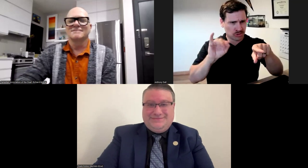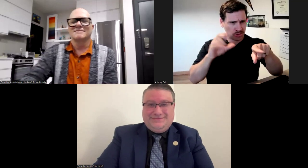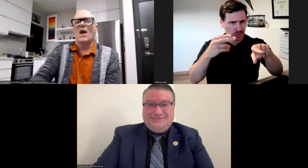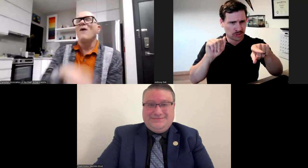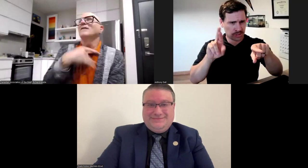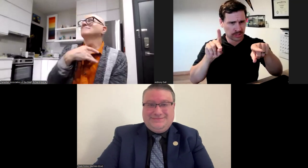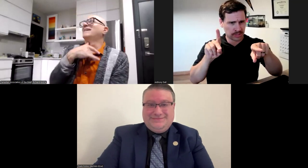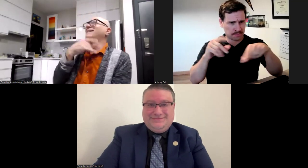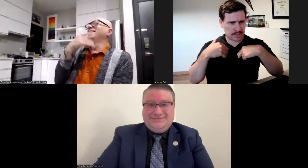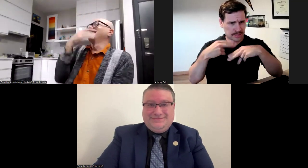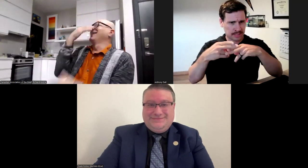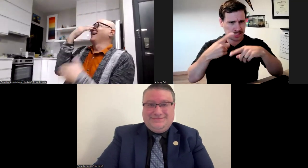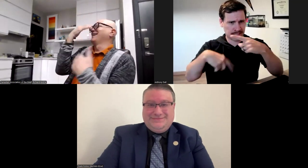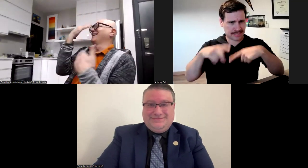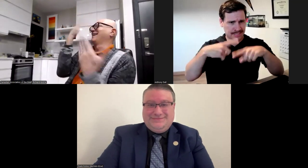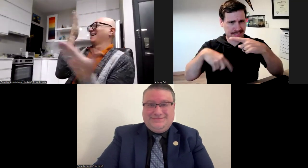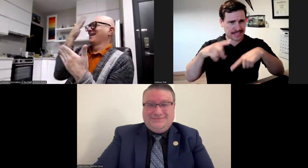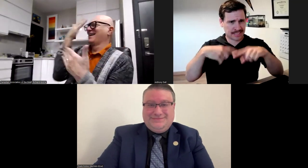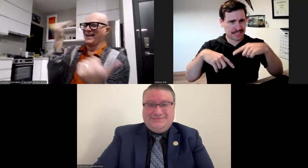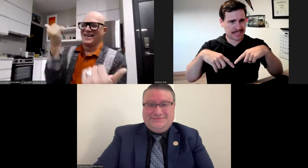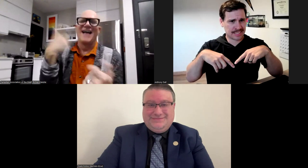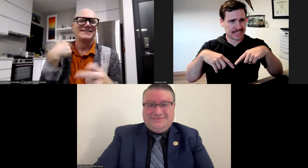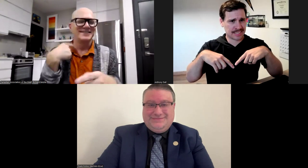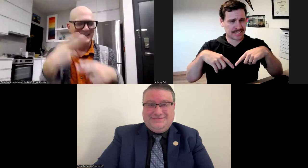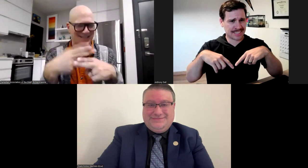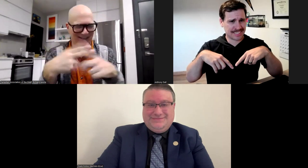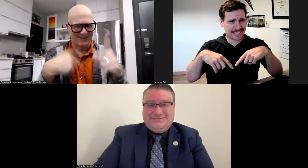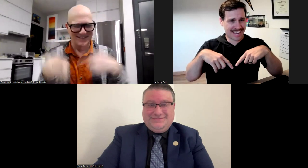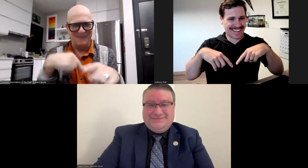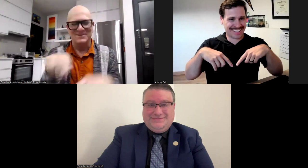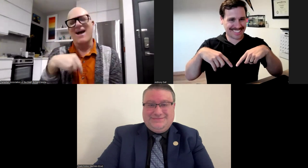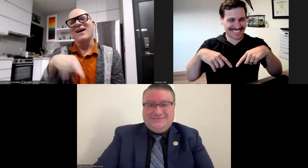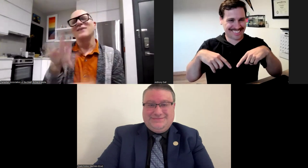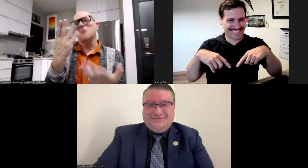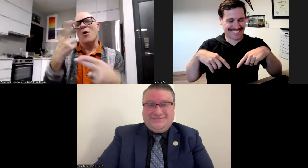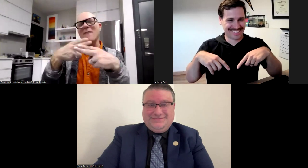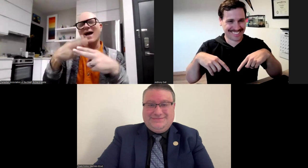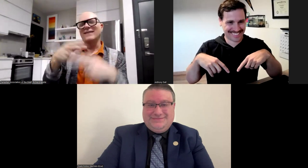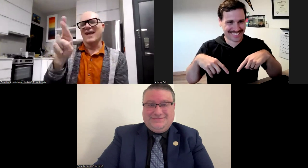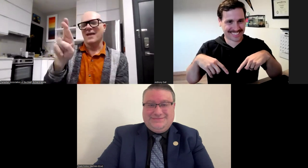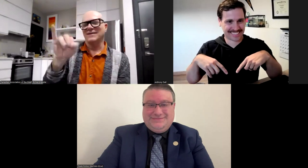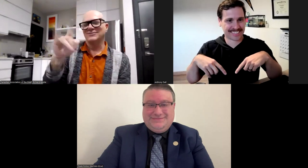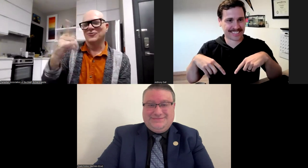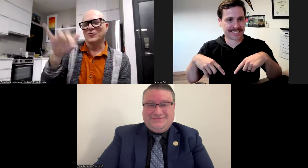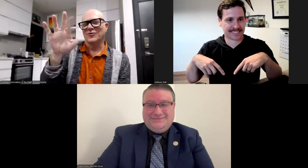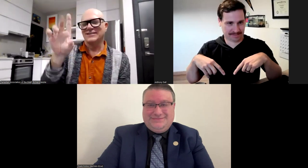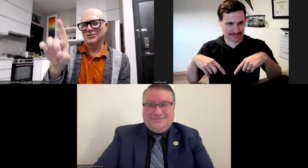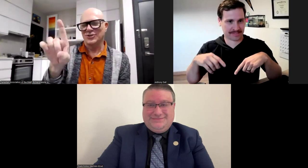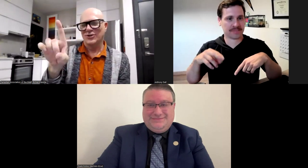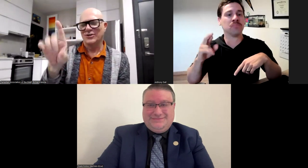introducing yourself with a name sign. Richard, do you have a name sign? Oh, I'm so sorry. I completely forgot it. Yes, my name